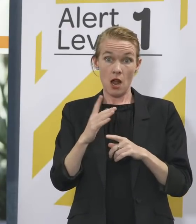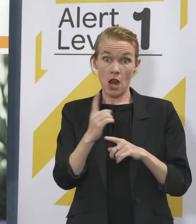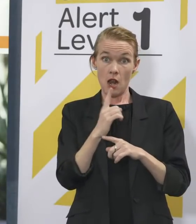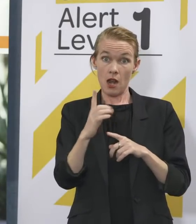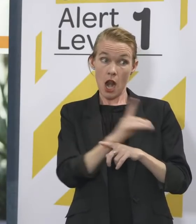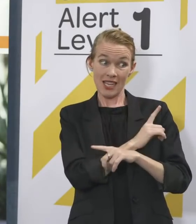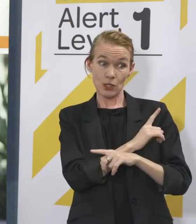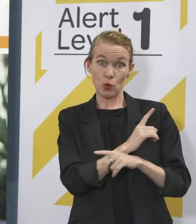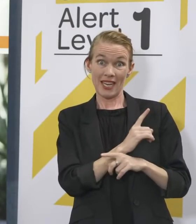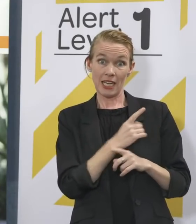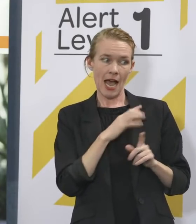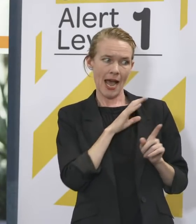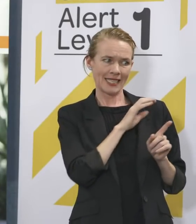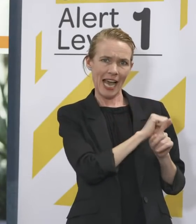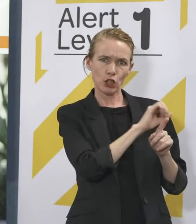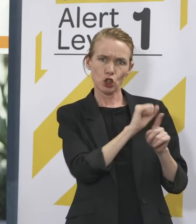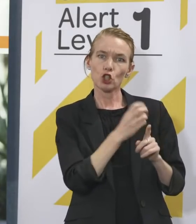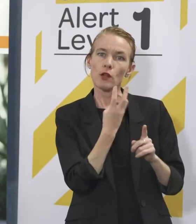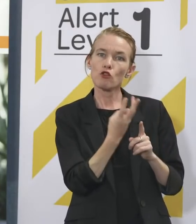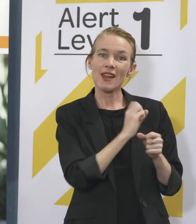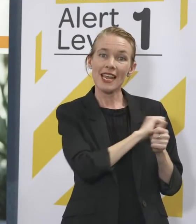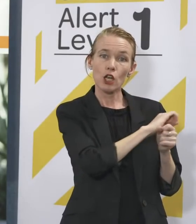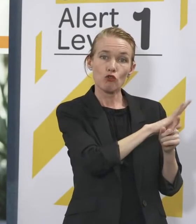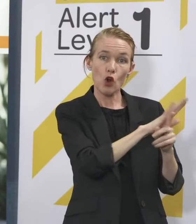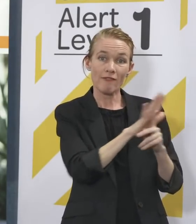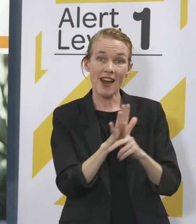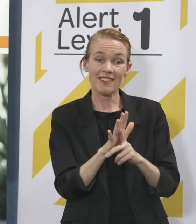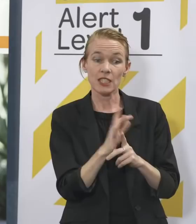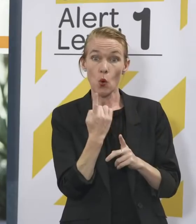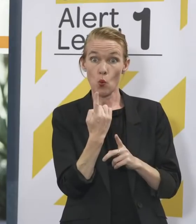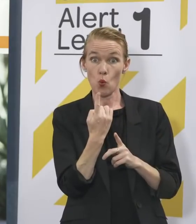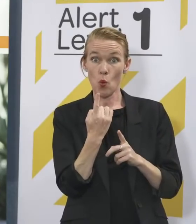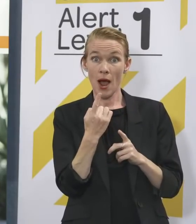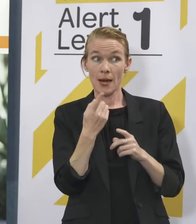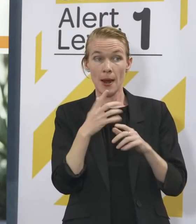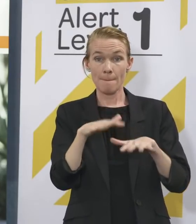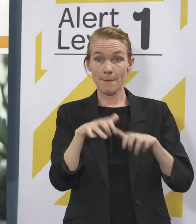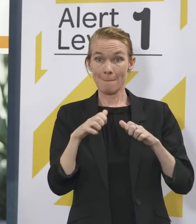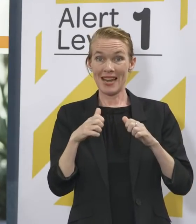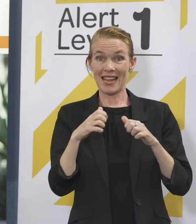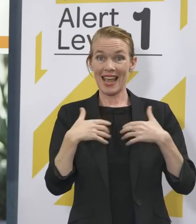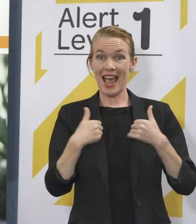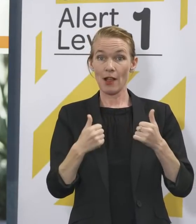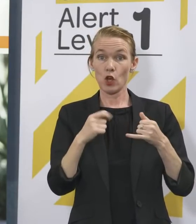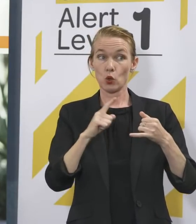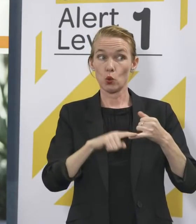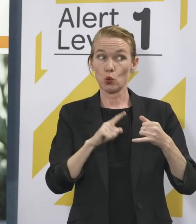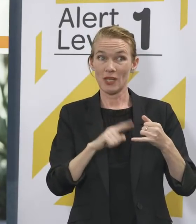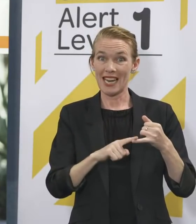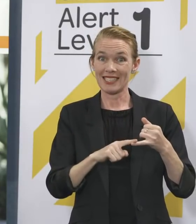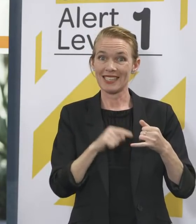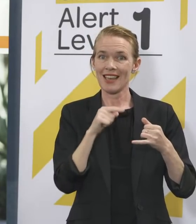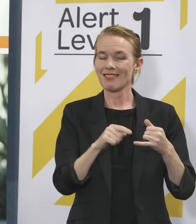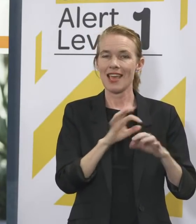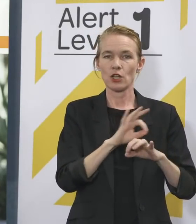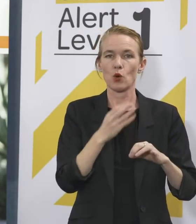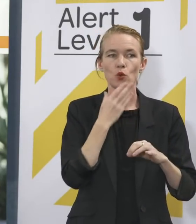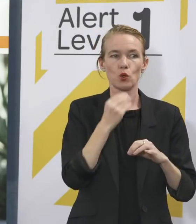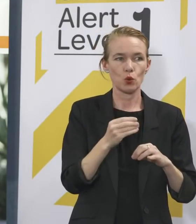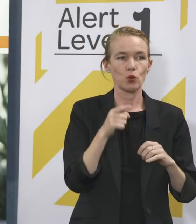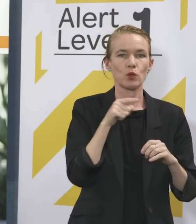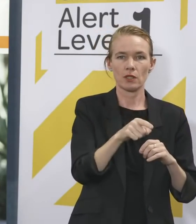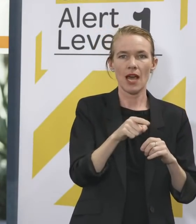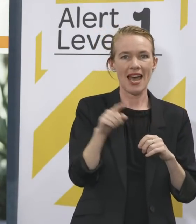not using that solution was our local one here, Regional Public Health. In fact, they have used it and found it very helpful.